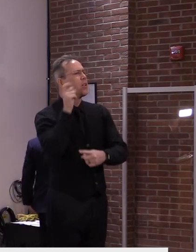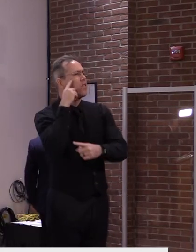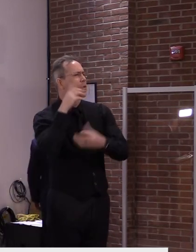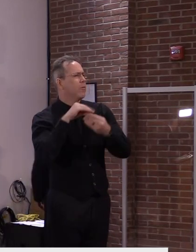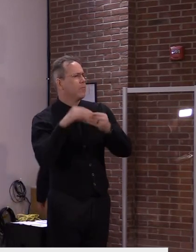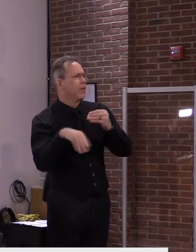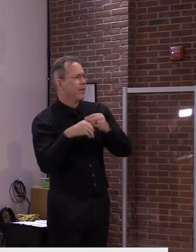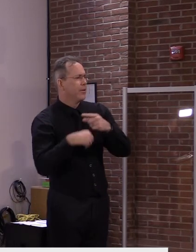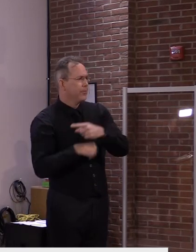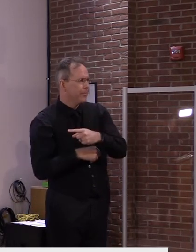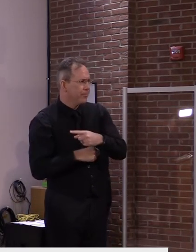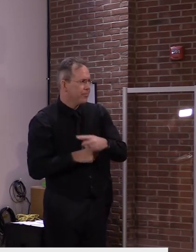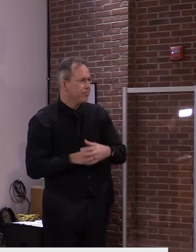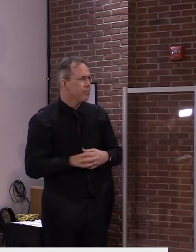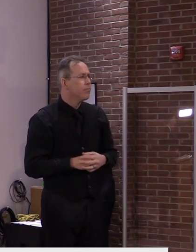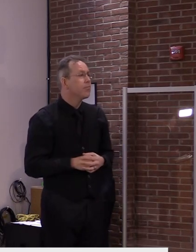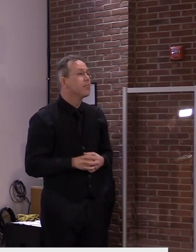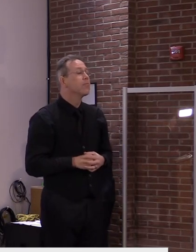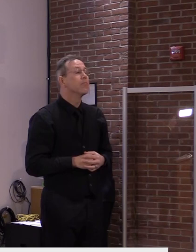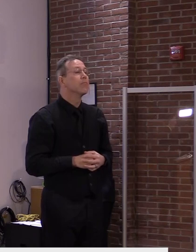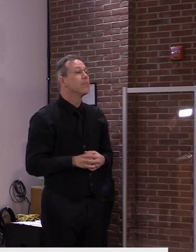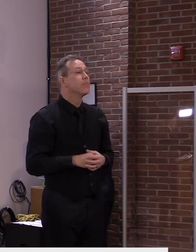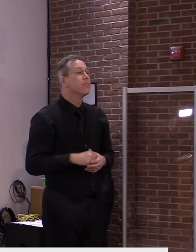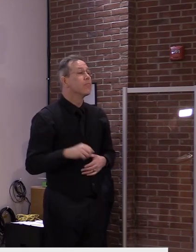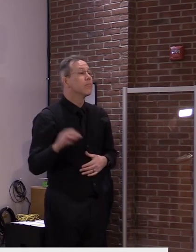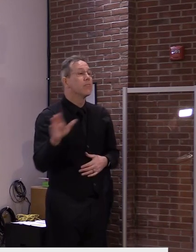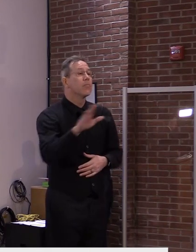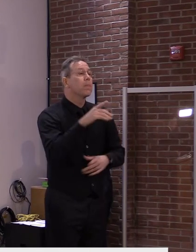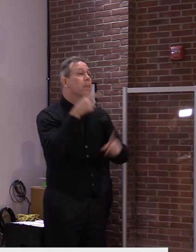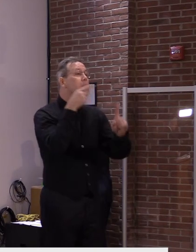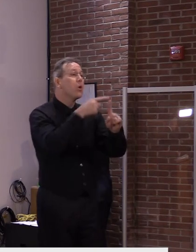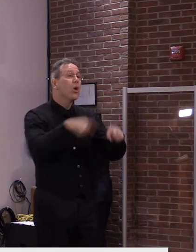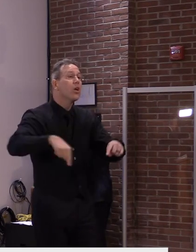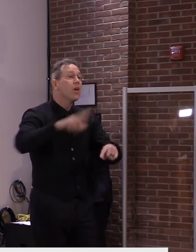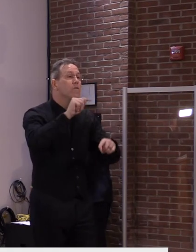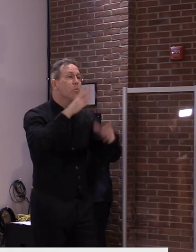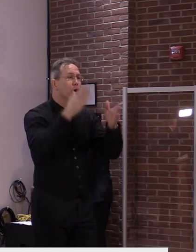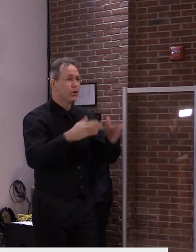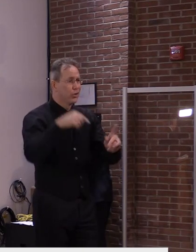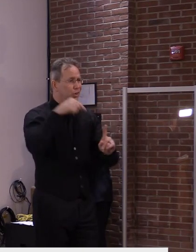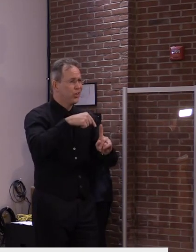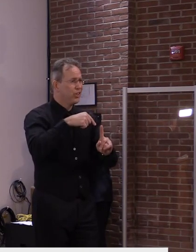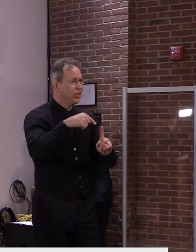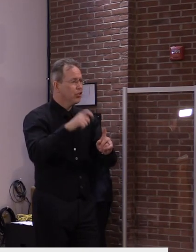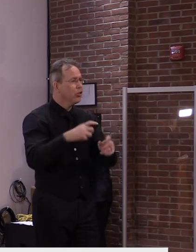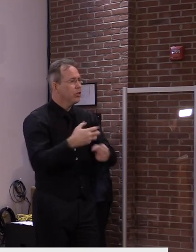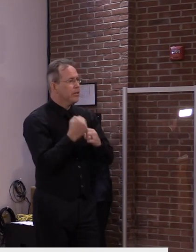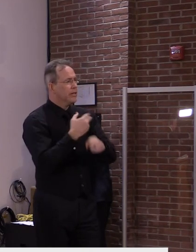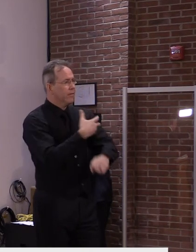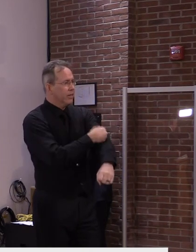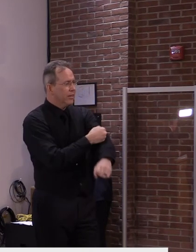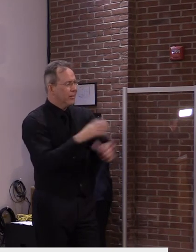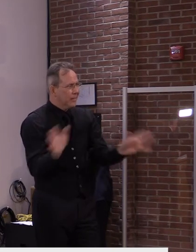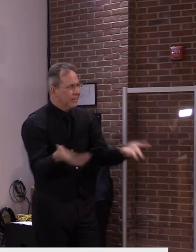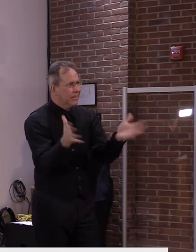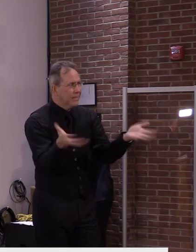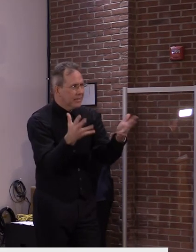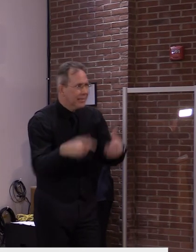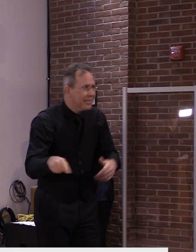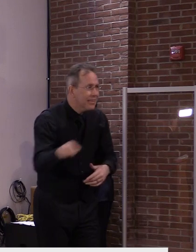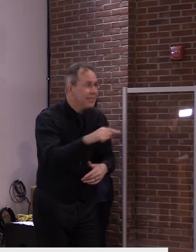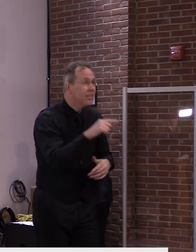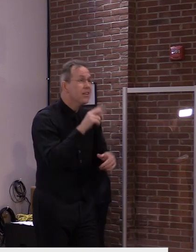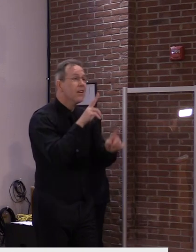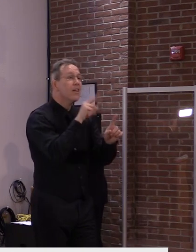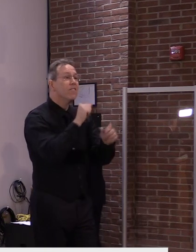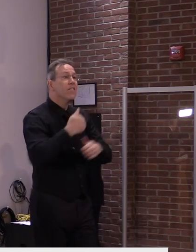want all Vermonters to get their vaccinations. And if the VA is able to do veterans,